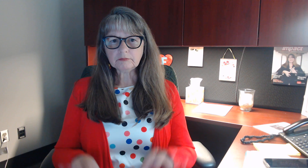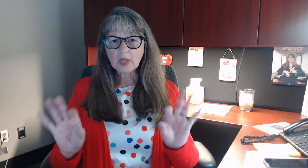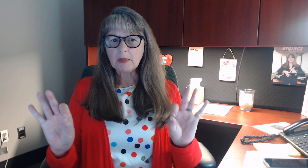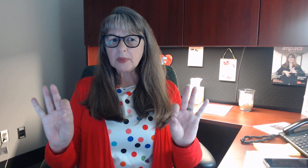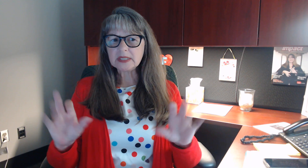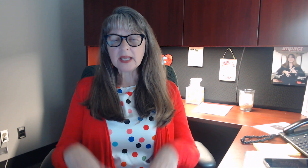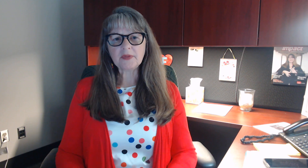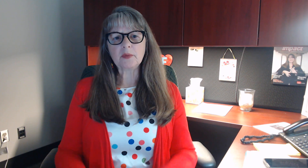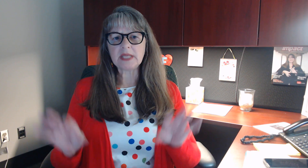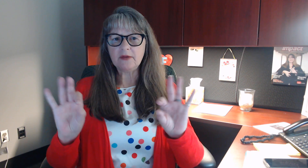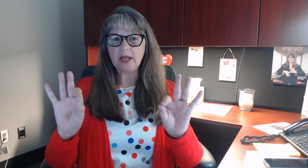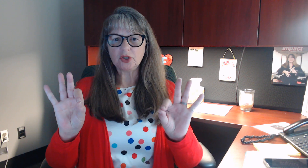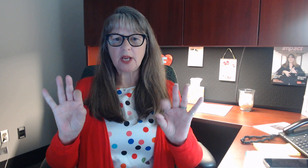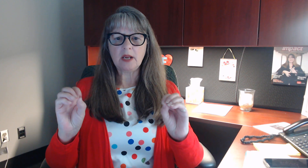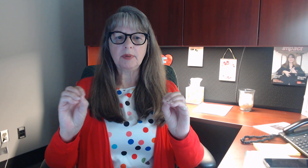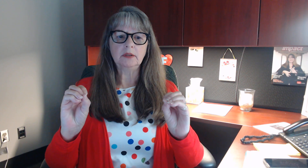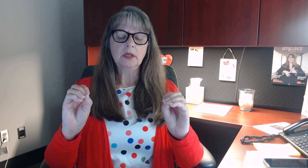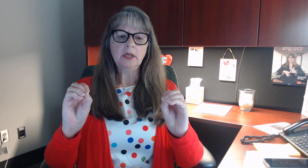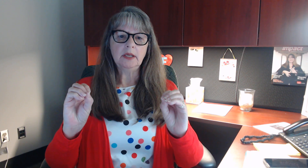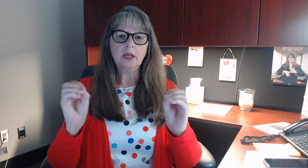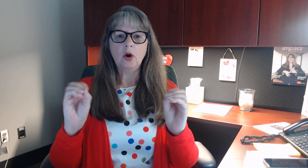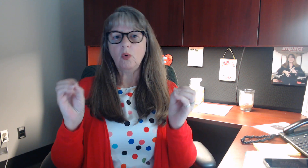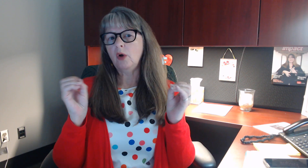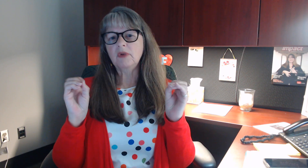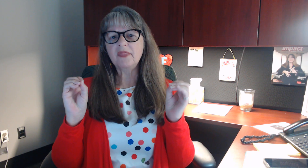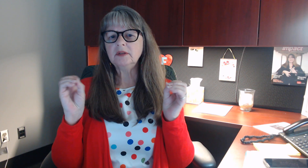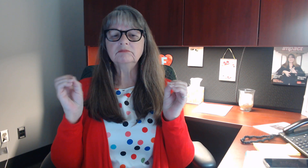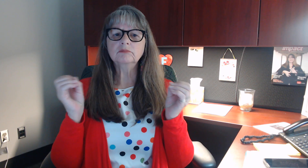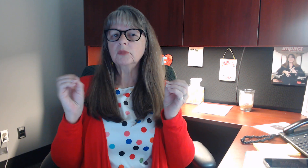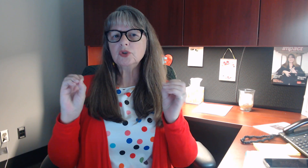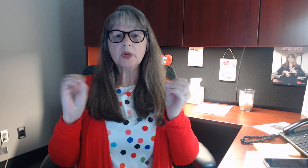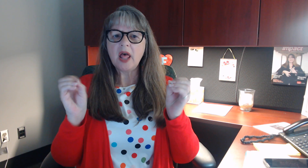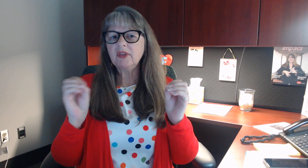Remember we did nothing. That was F hand shape, and O. Oh, nothing. What are you doing, nothing?